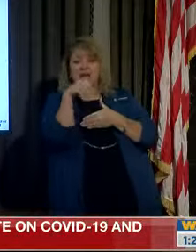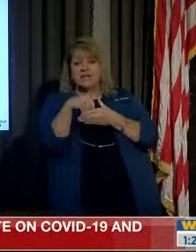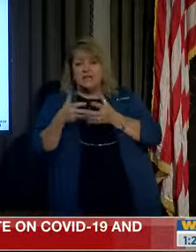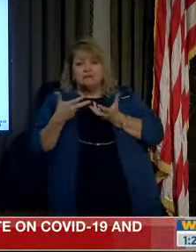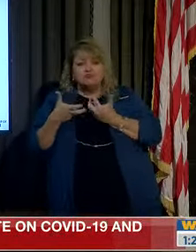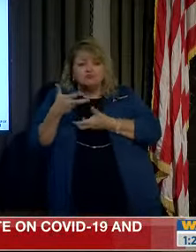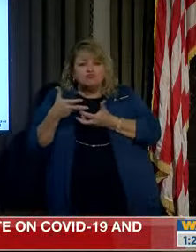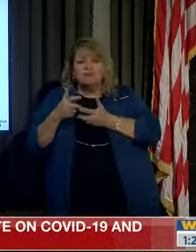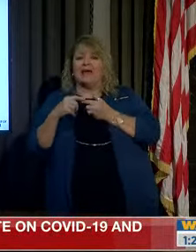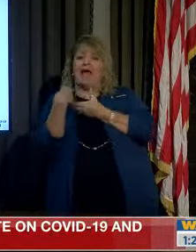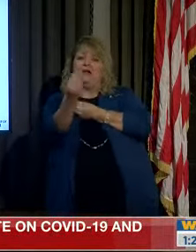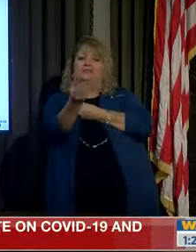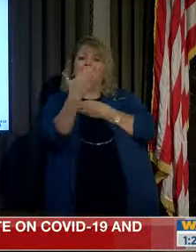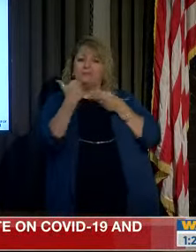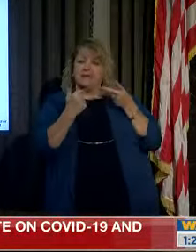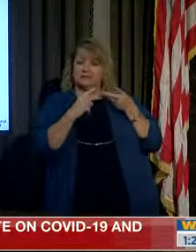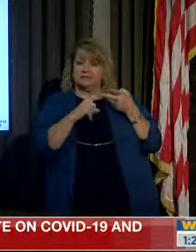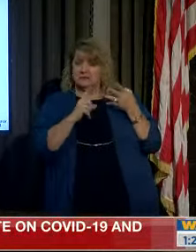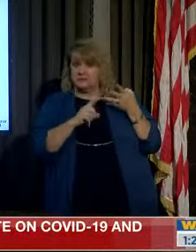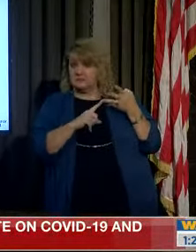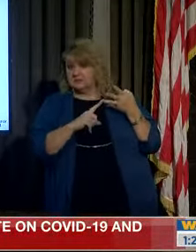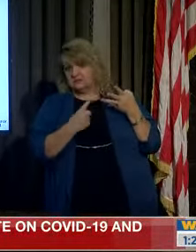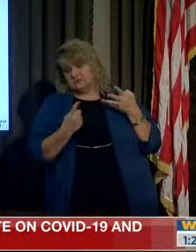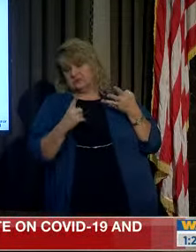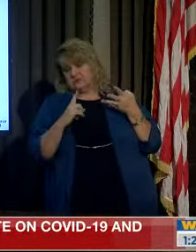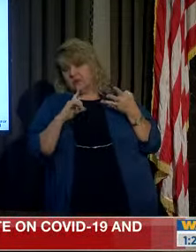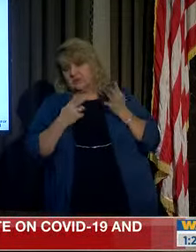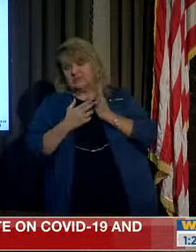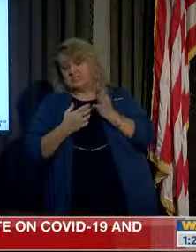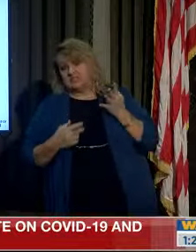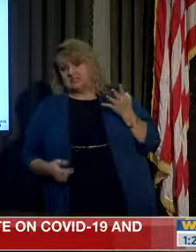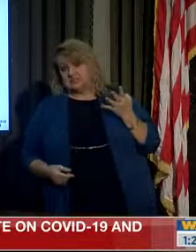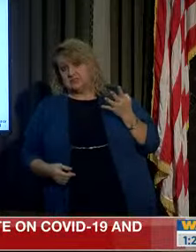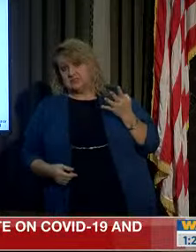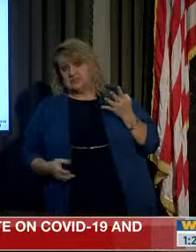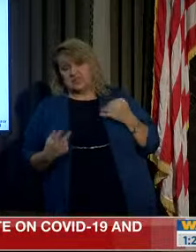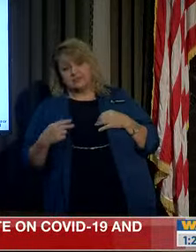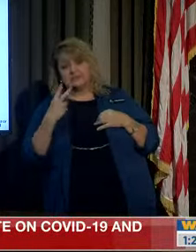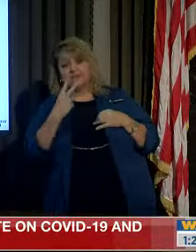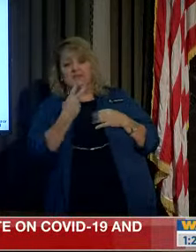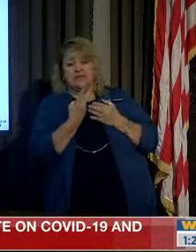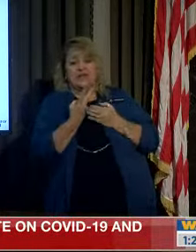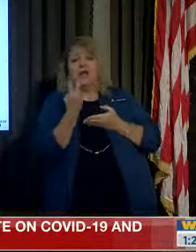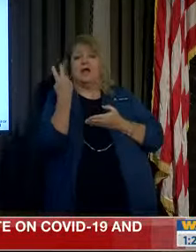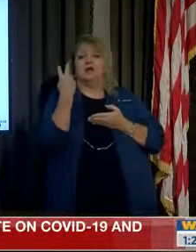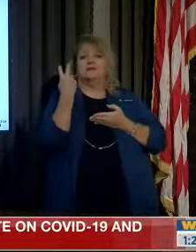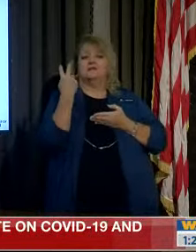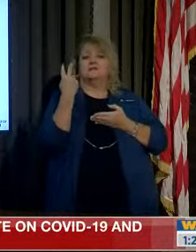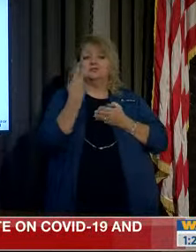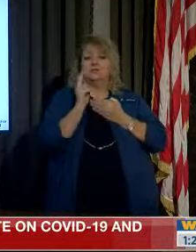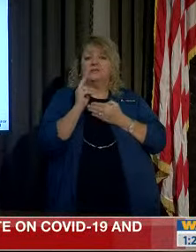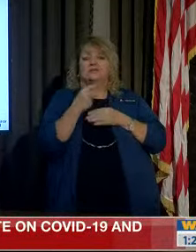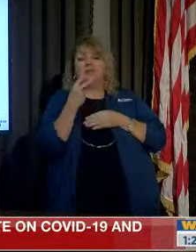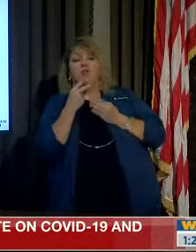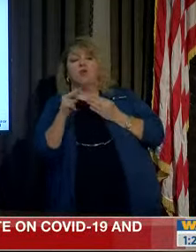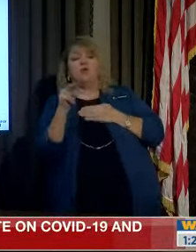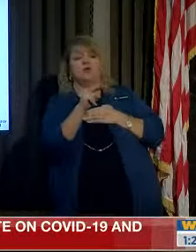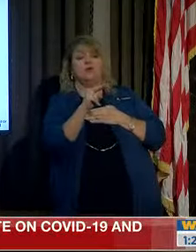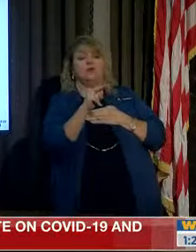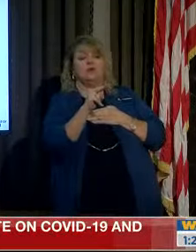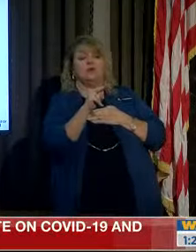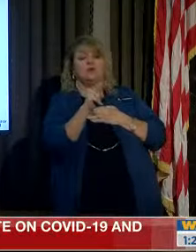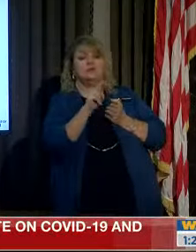reasonable choice in the matter. And I'll tell you, looking past the next couple of weeks, looking to the future, it really is choosing